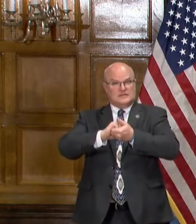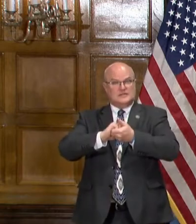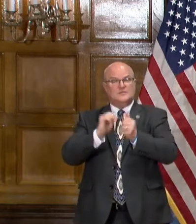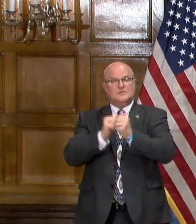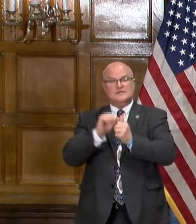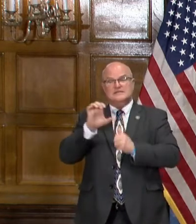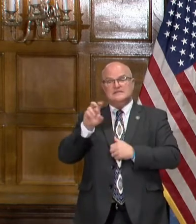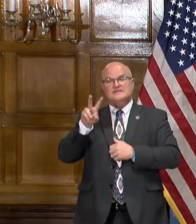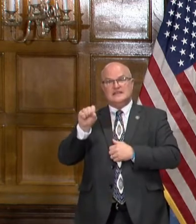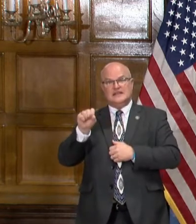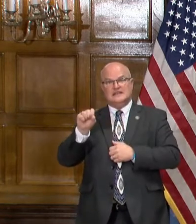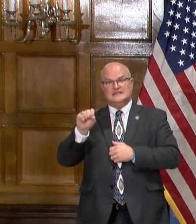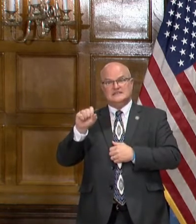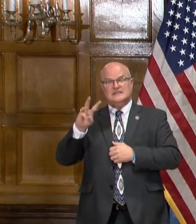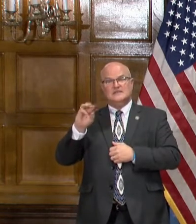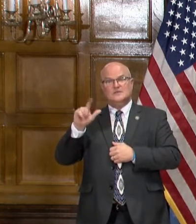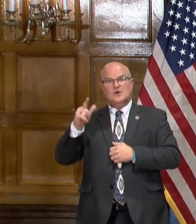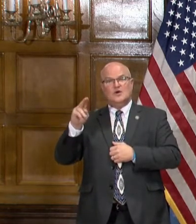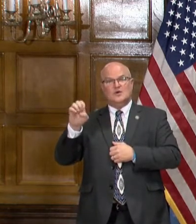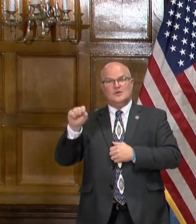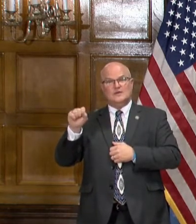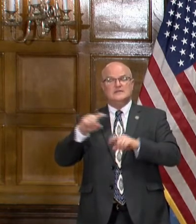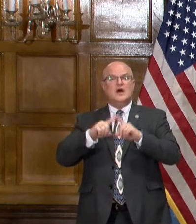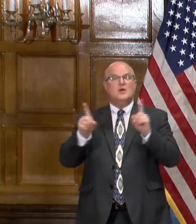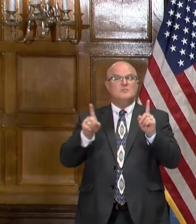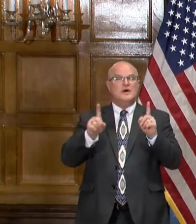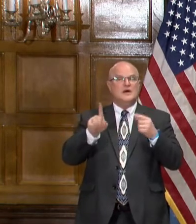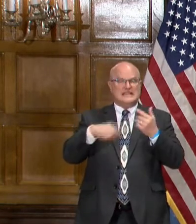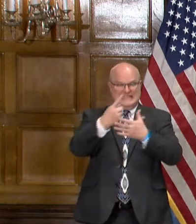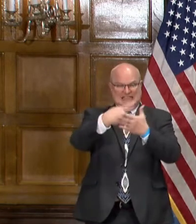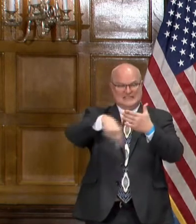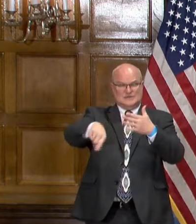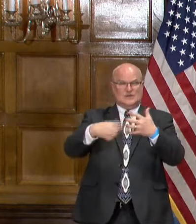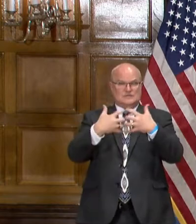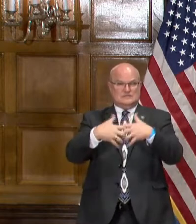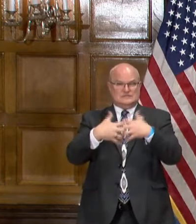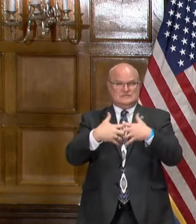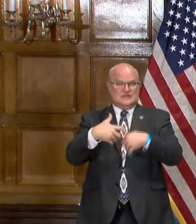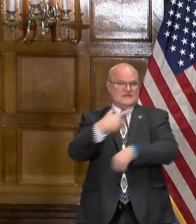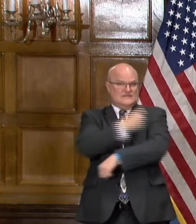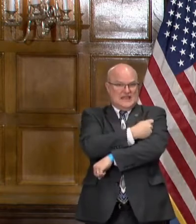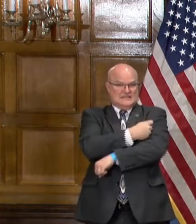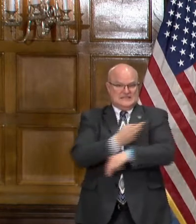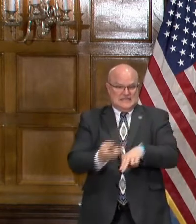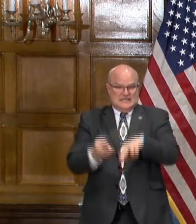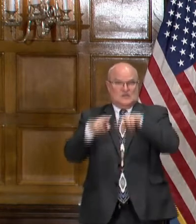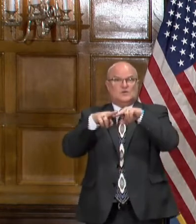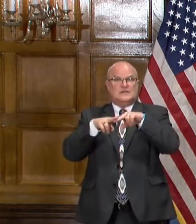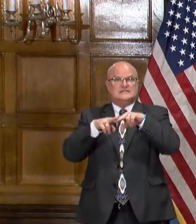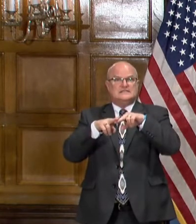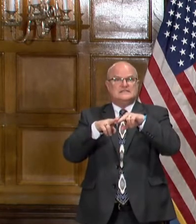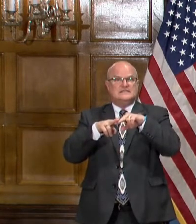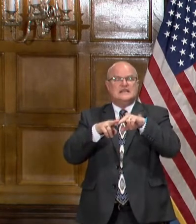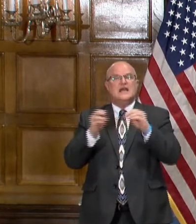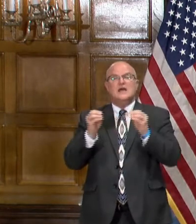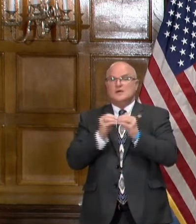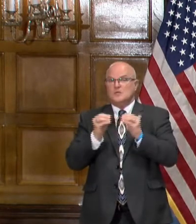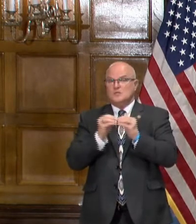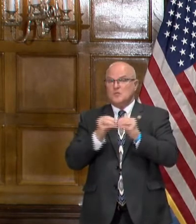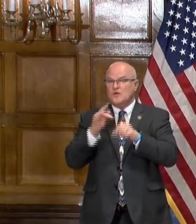next week, whenever the manufacturing of our vaccines increases and there's extra